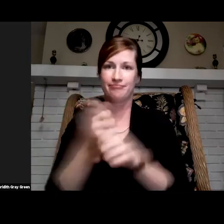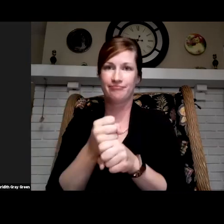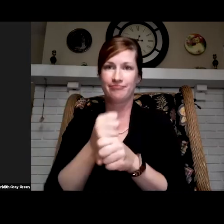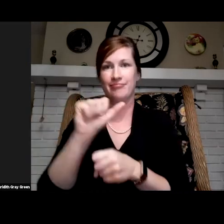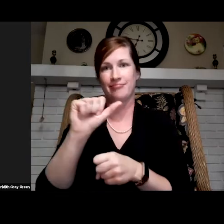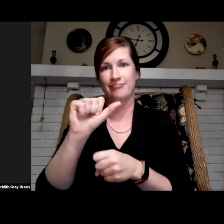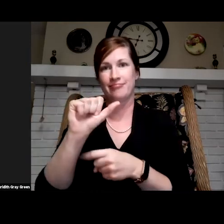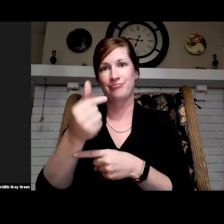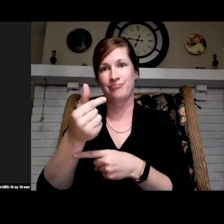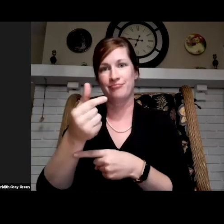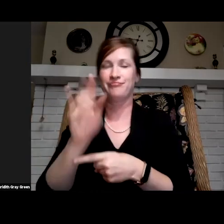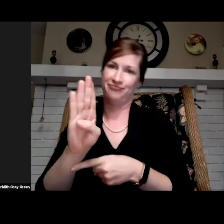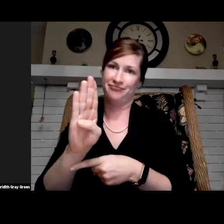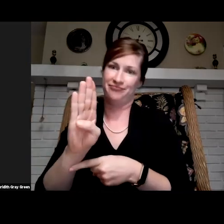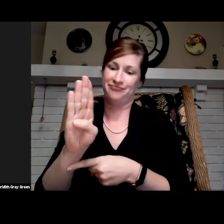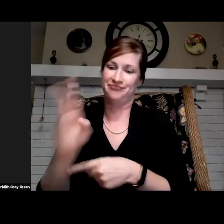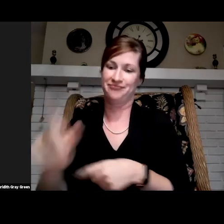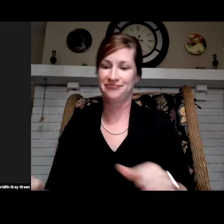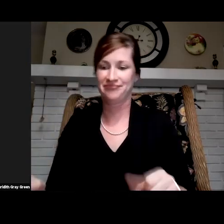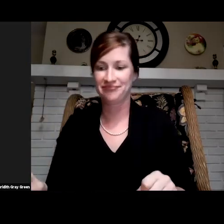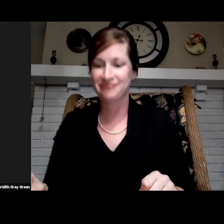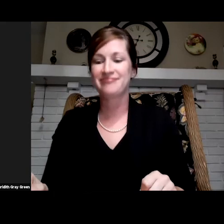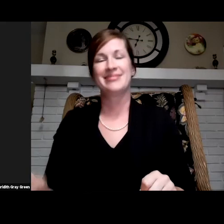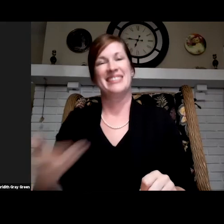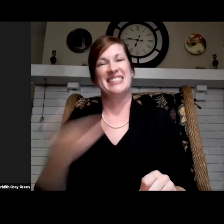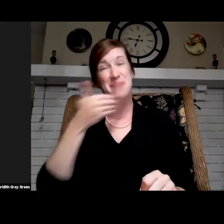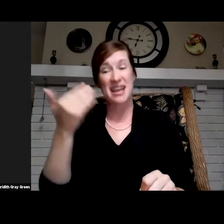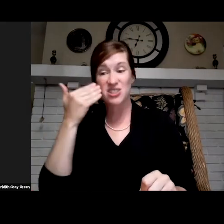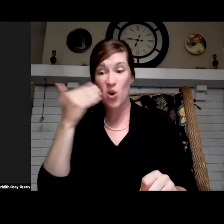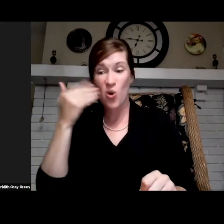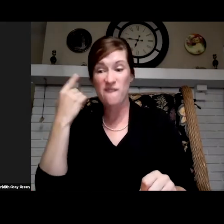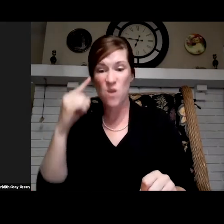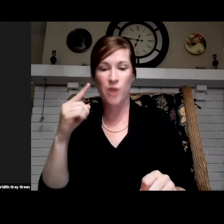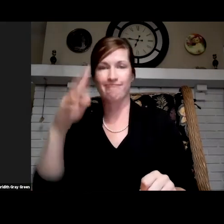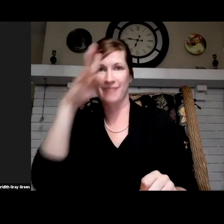Alexander Graham Bell, or AGB.